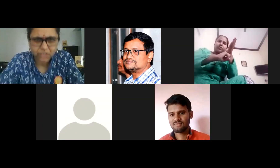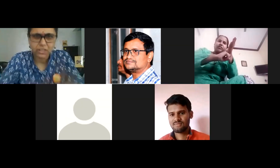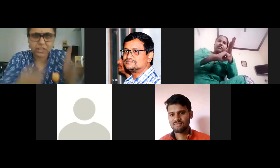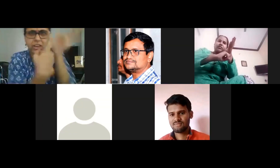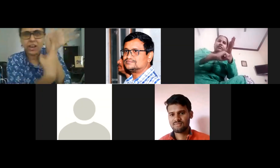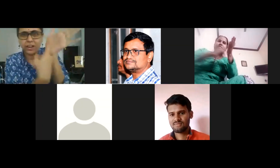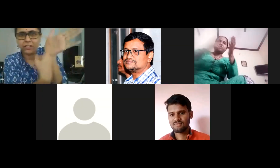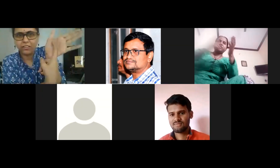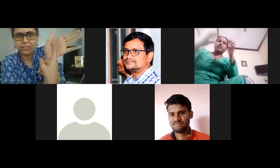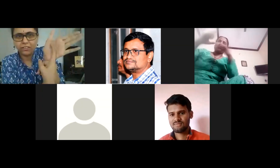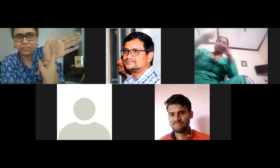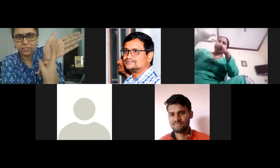S-A-R.